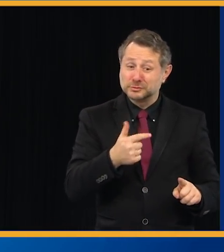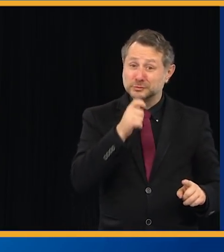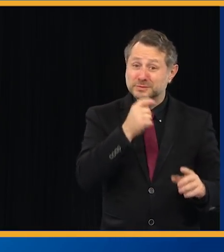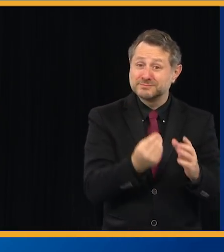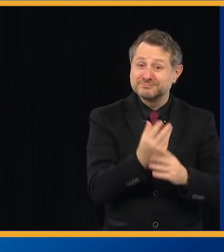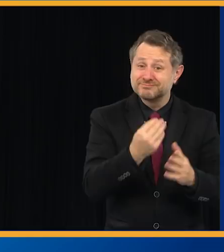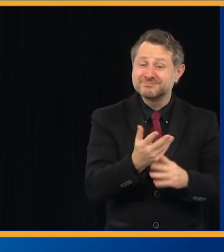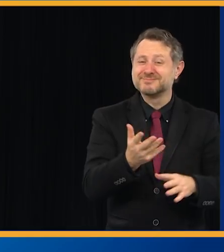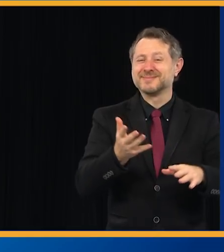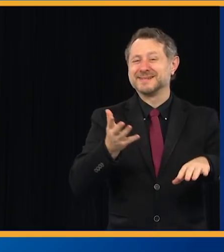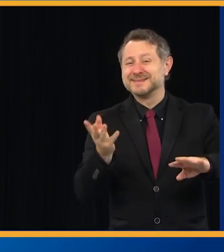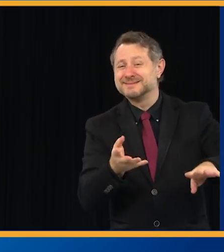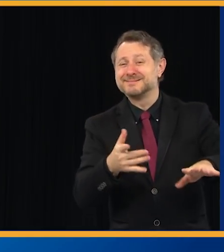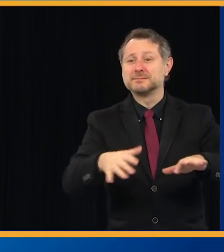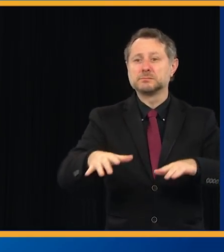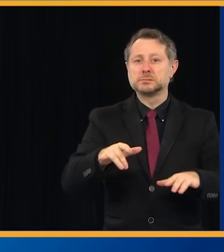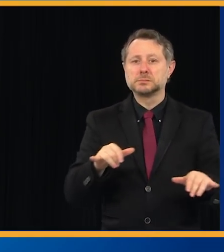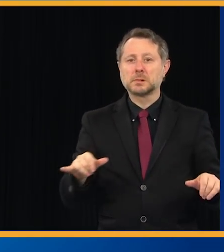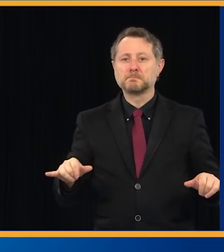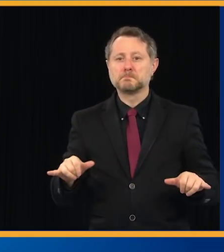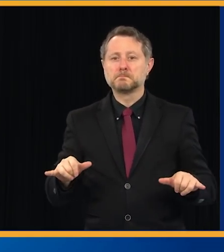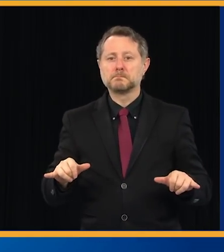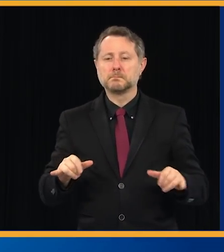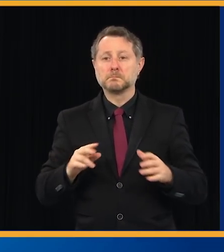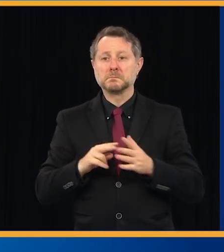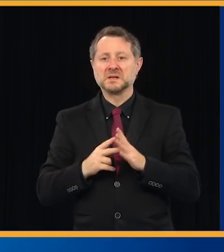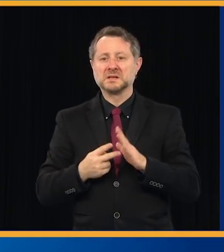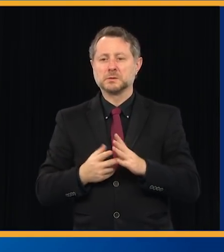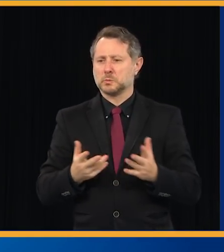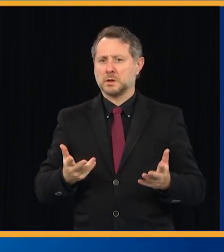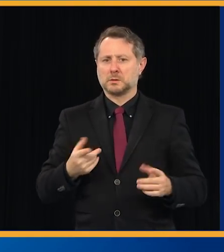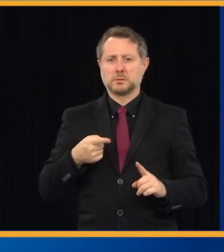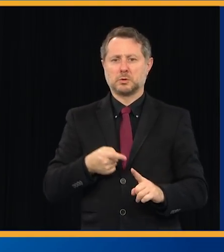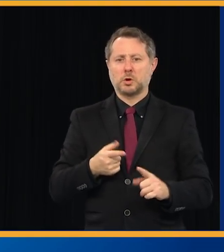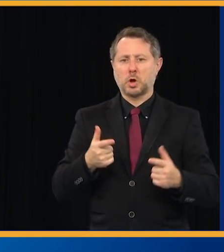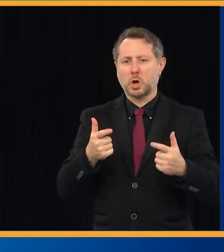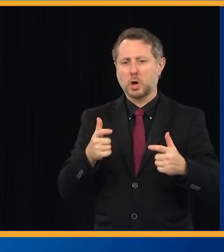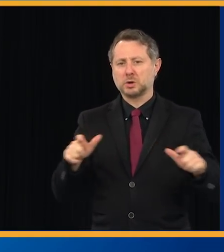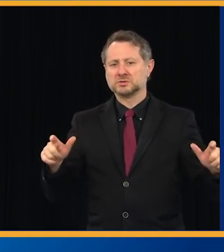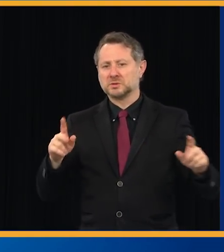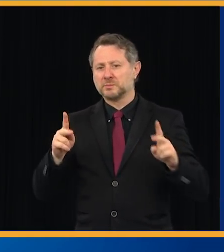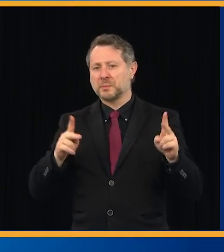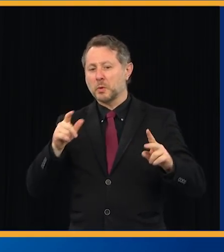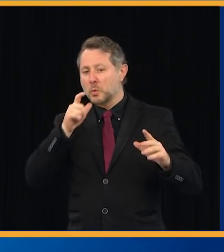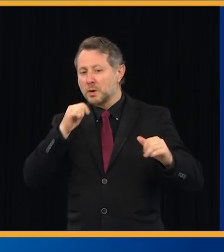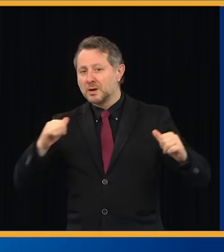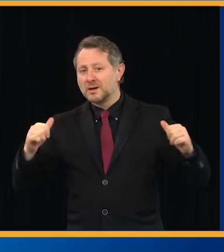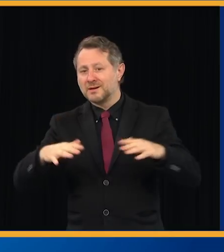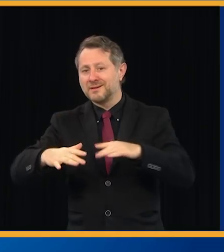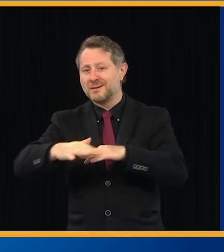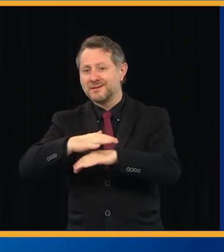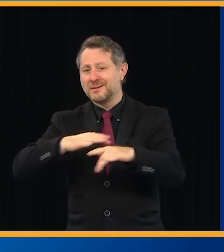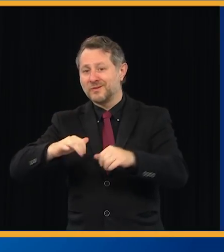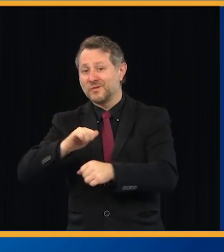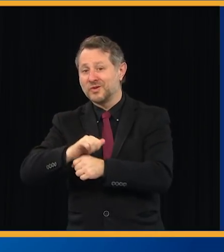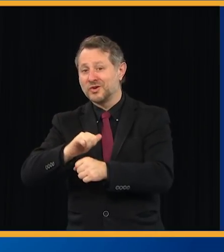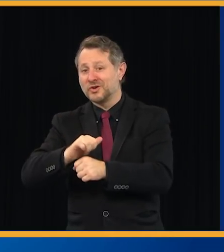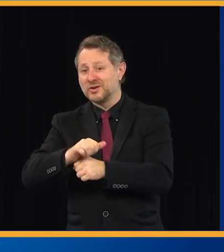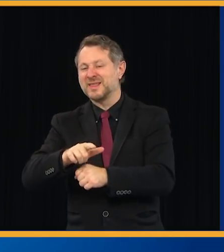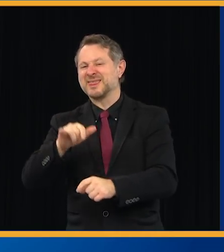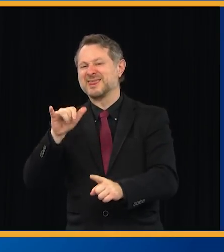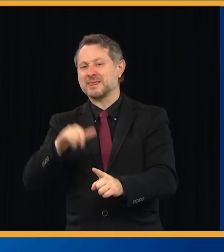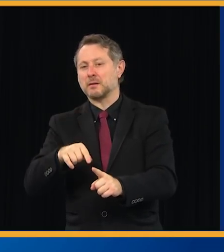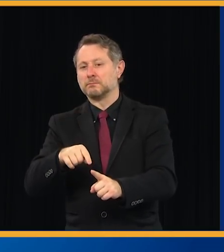is about worker density and large gatherings. That's the caution flag here. That's the